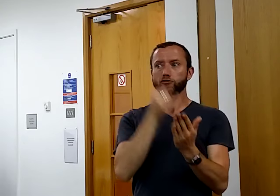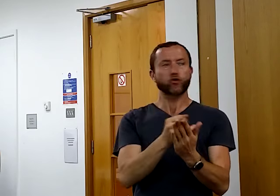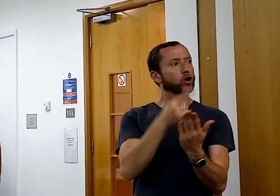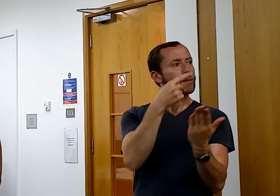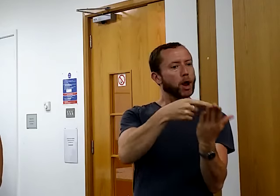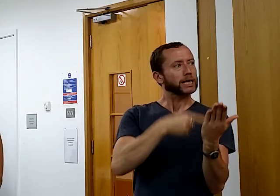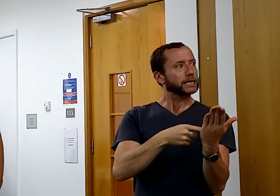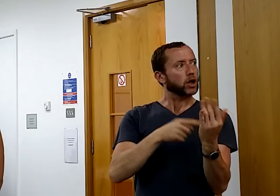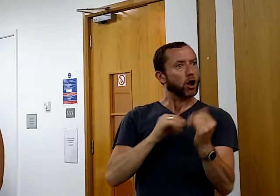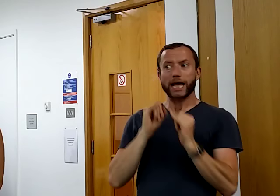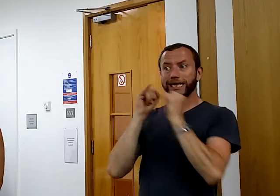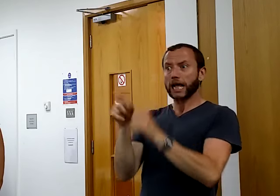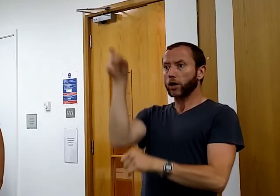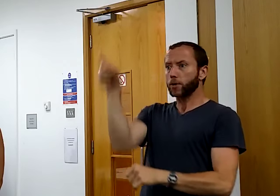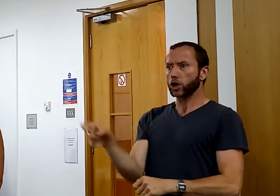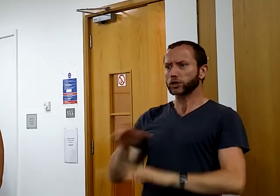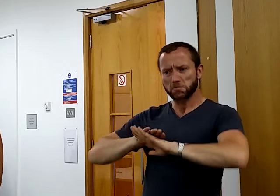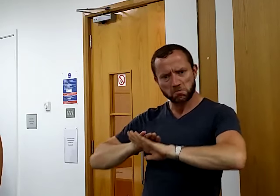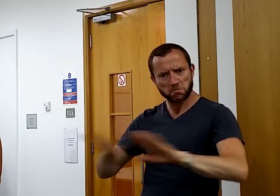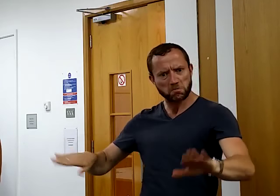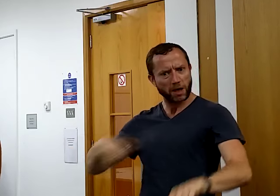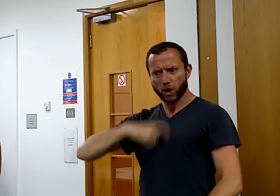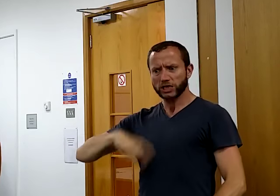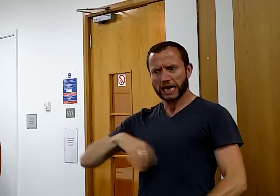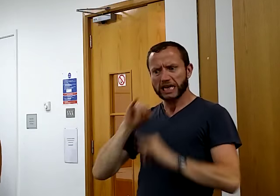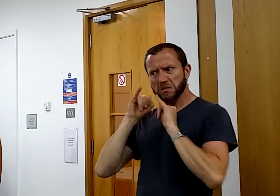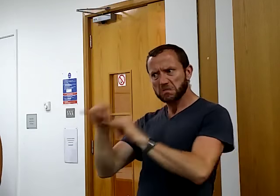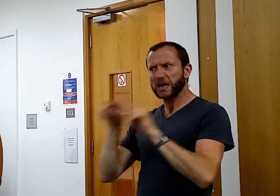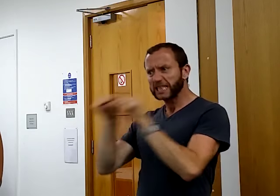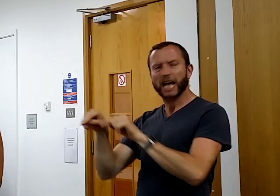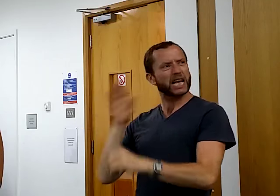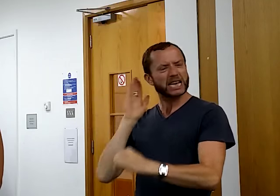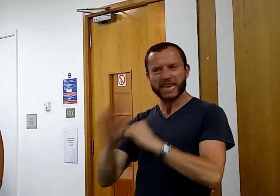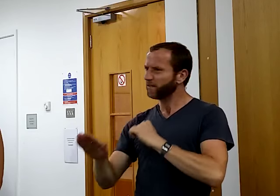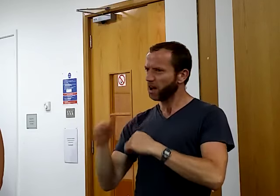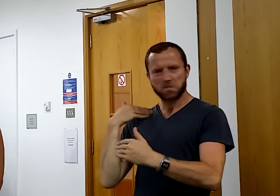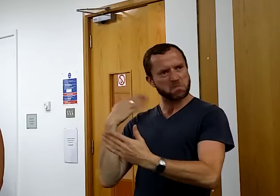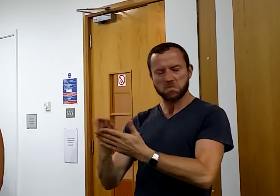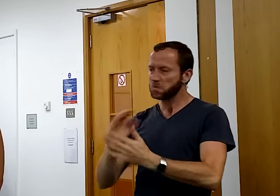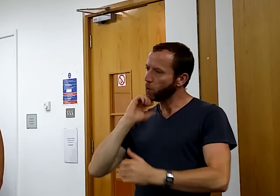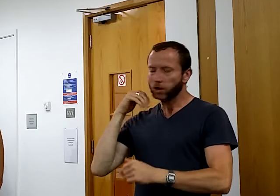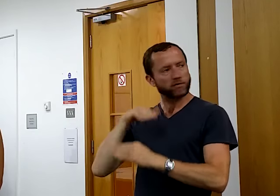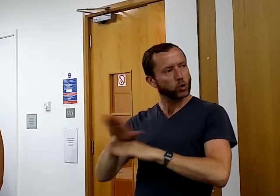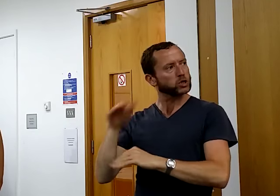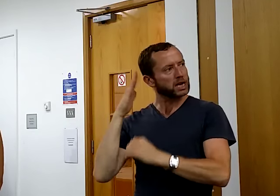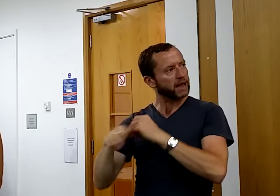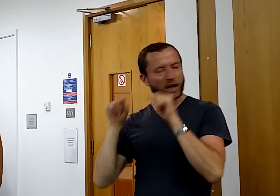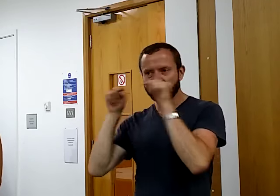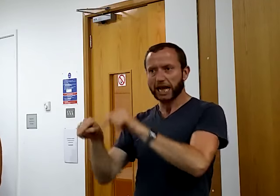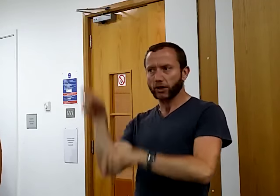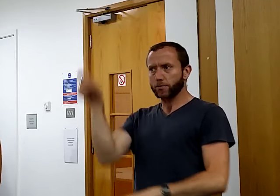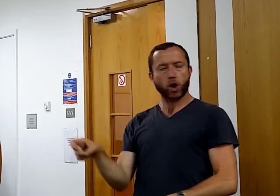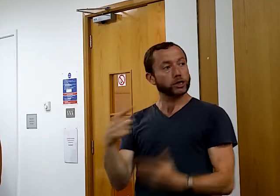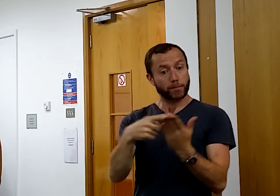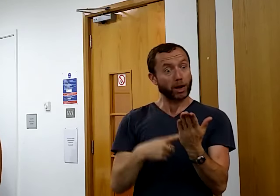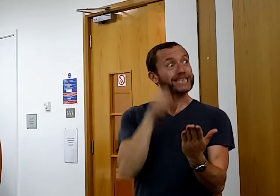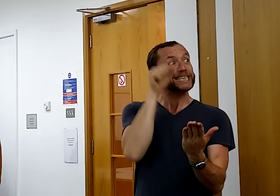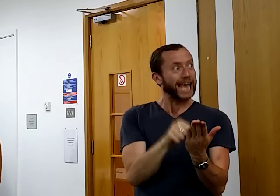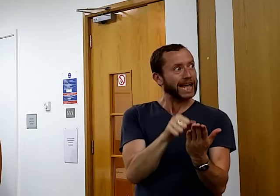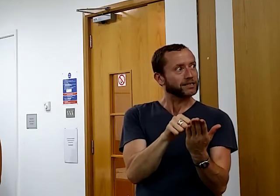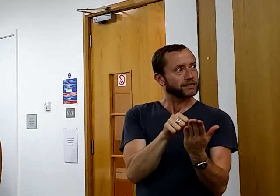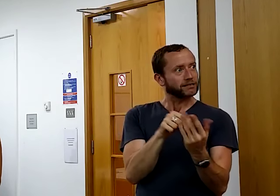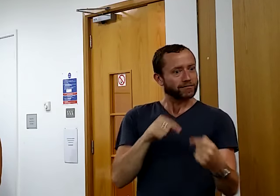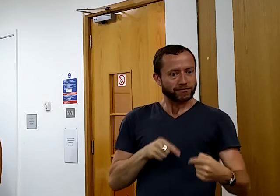not attack personalities. Never have, never will. And he has kept